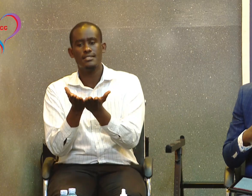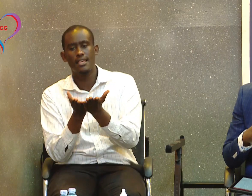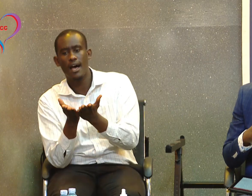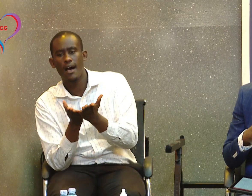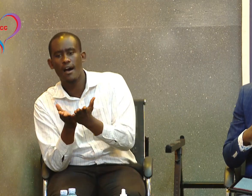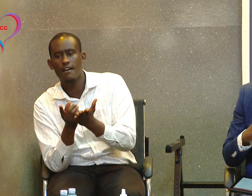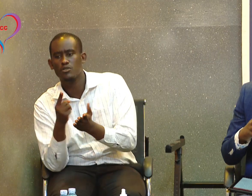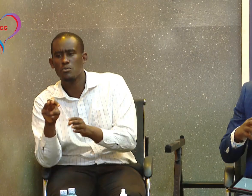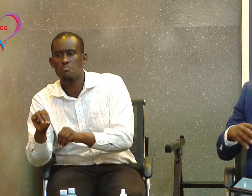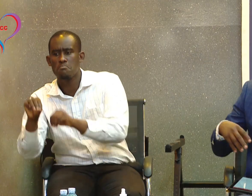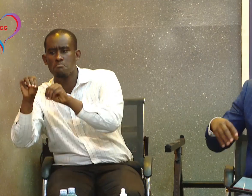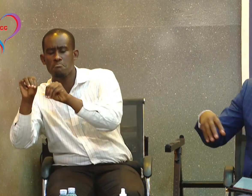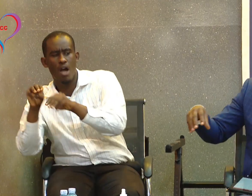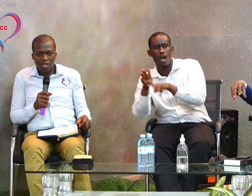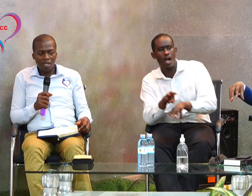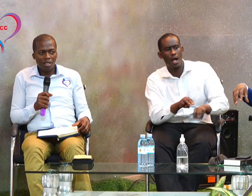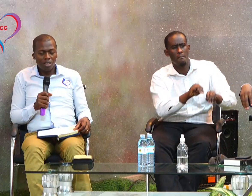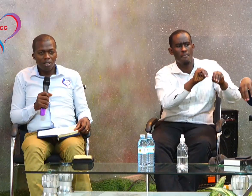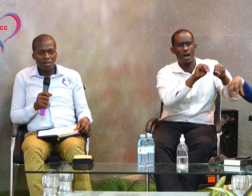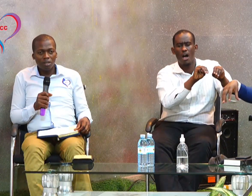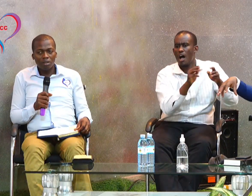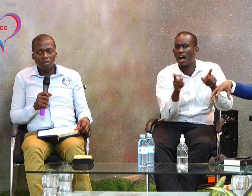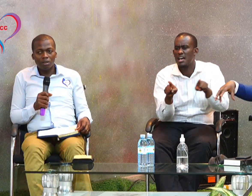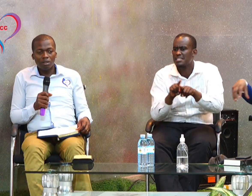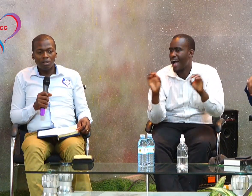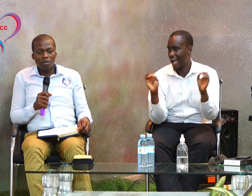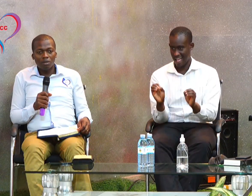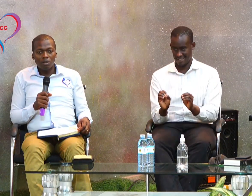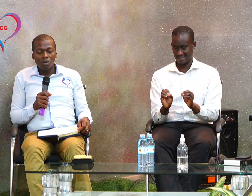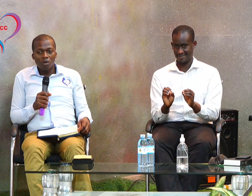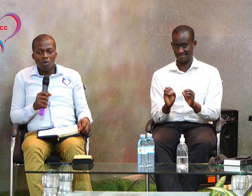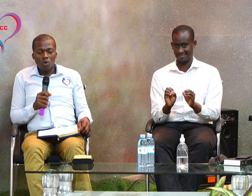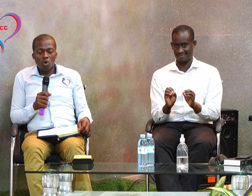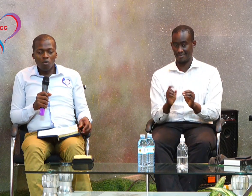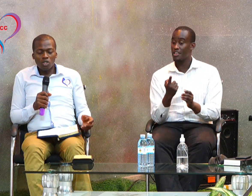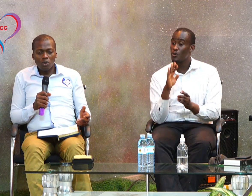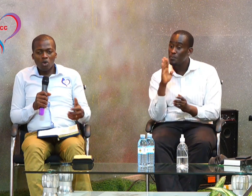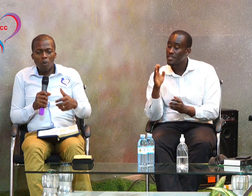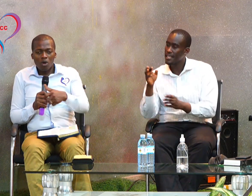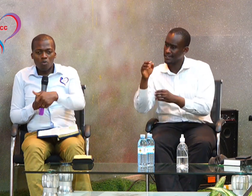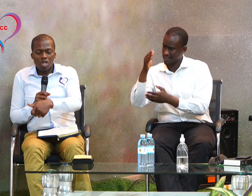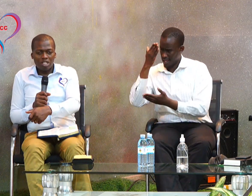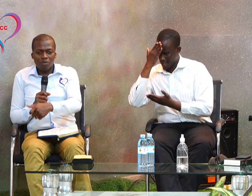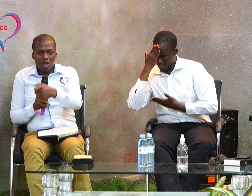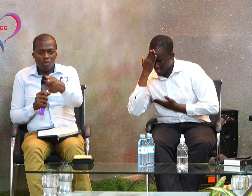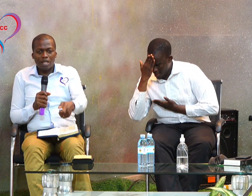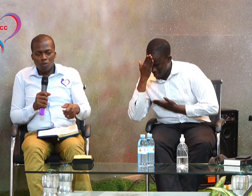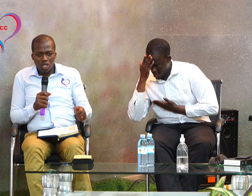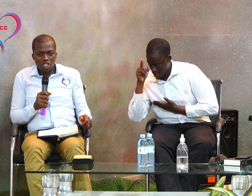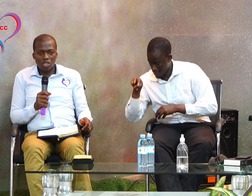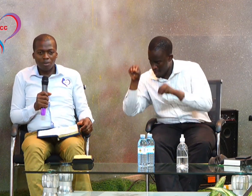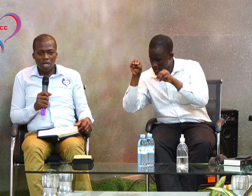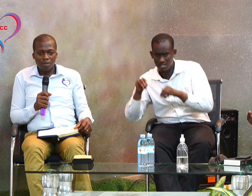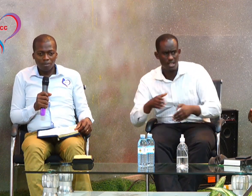yagamba tosobola kuweereza bakama bambi. You'll be royal to one and disloyal to the other. Omu osobola okubanga omuwe kitiibwa ng'omulala